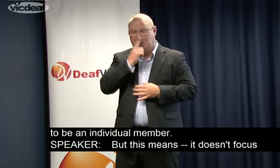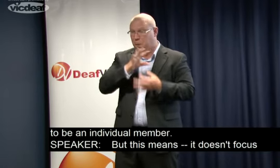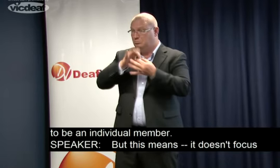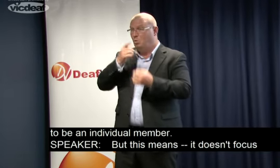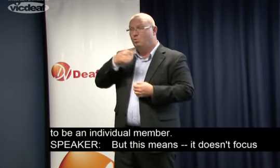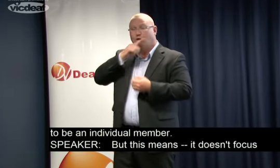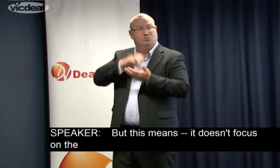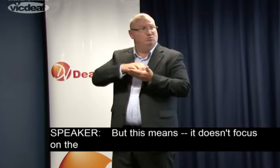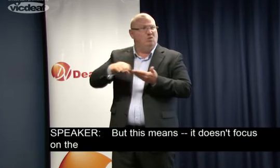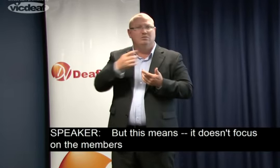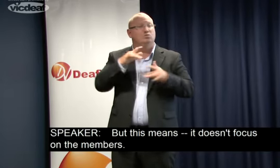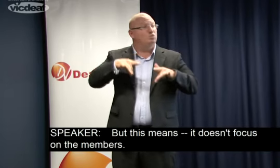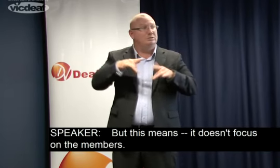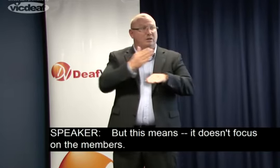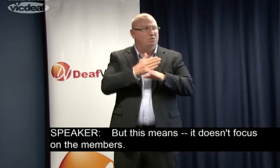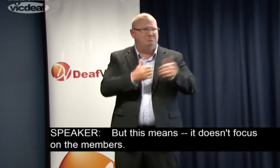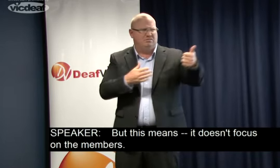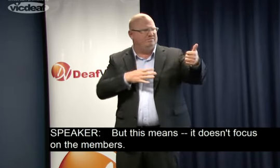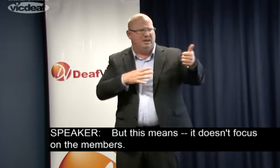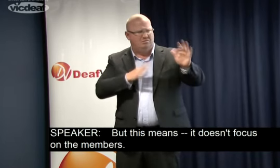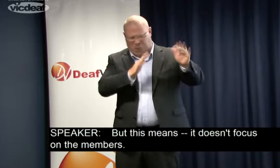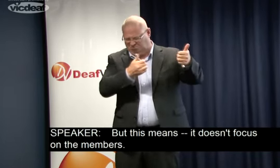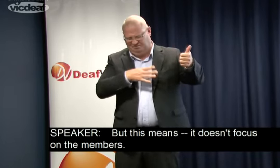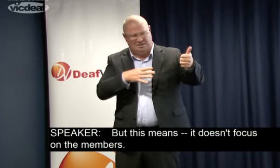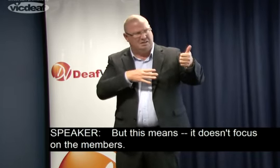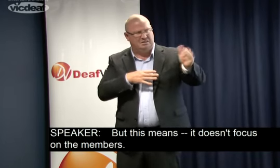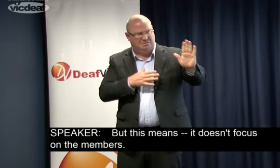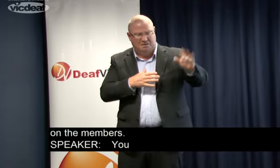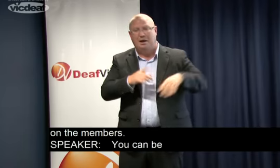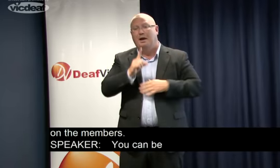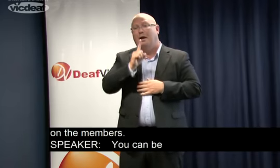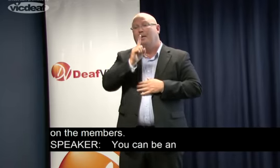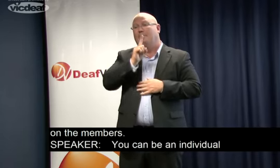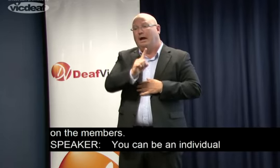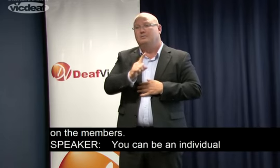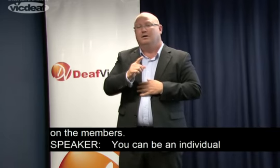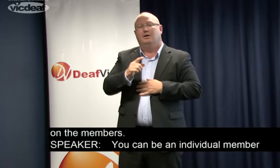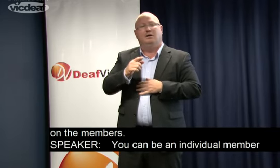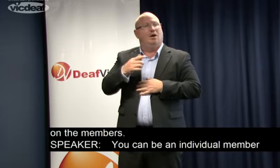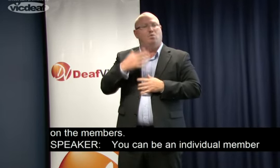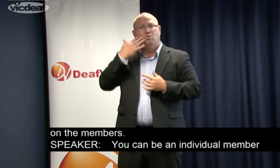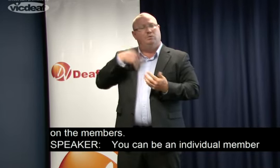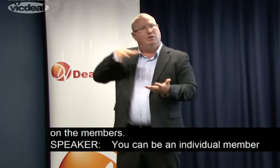But you could be an individual member and pay $100, and if you don't work or don't have employment, that's absolutely fine.